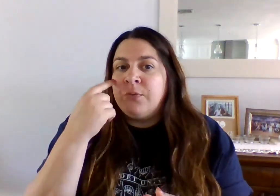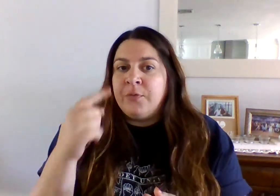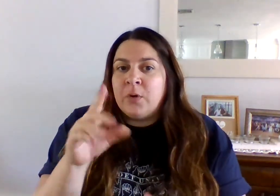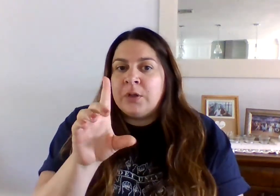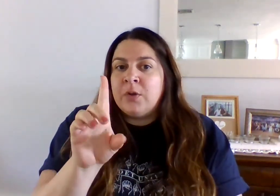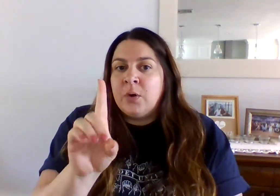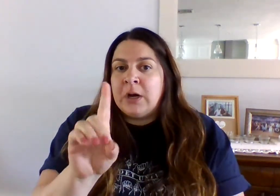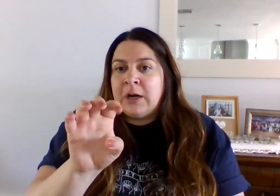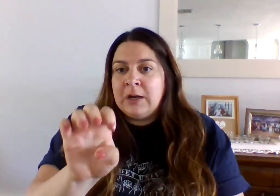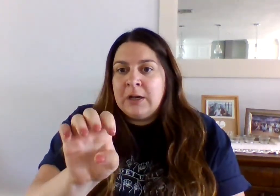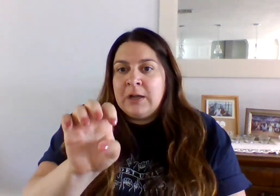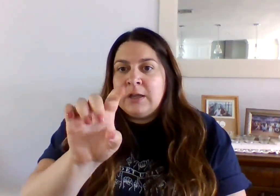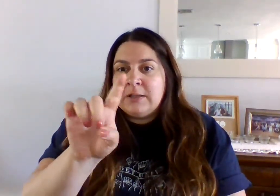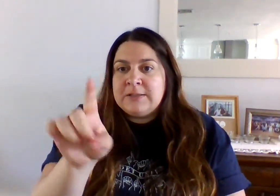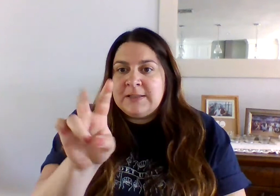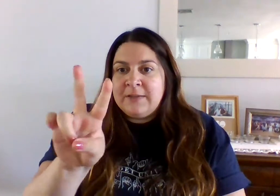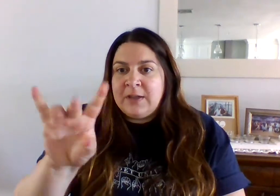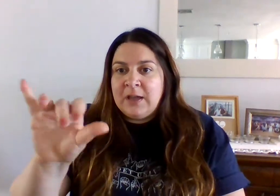for your Devia